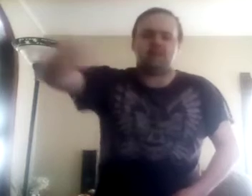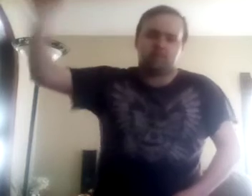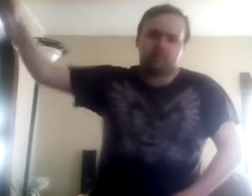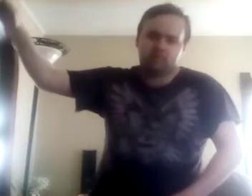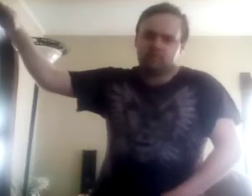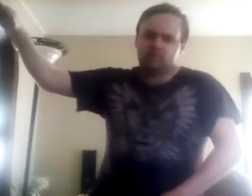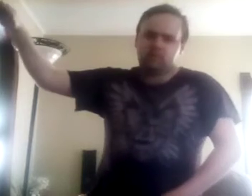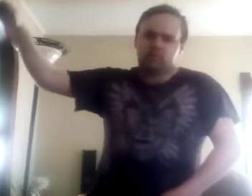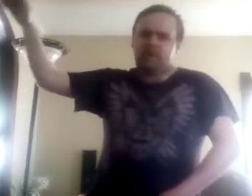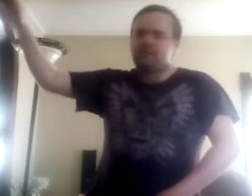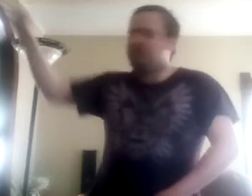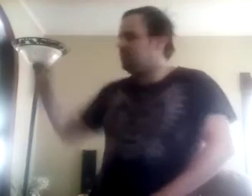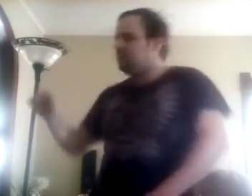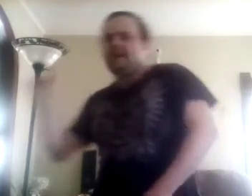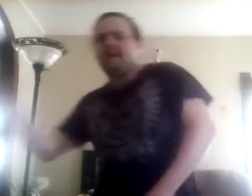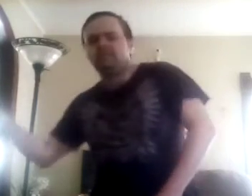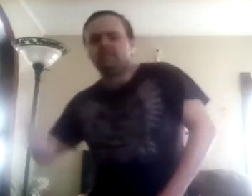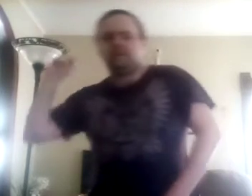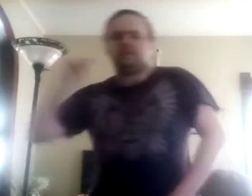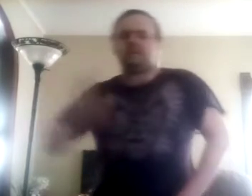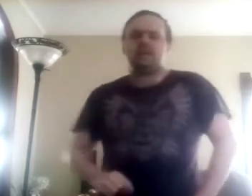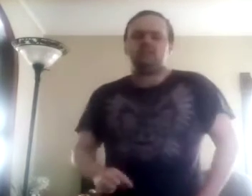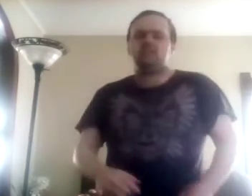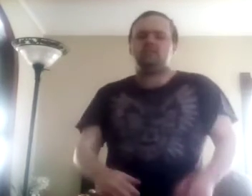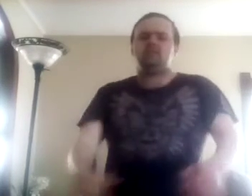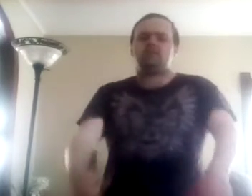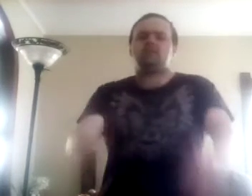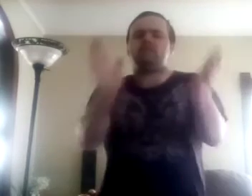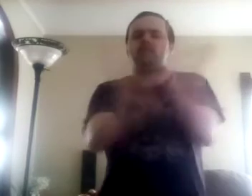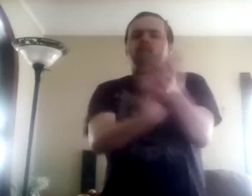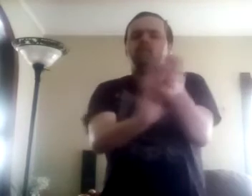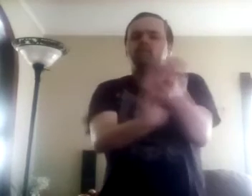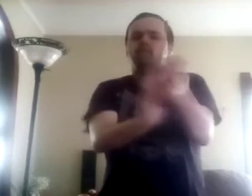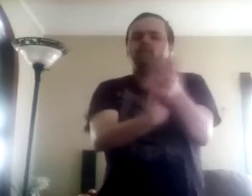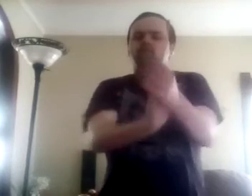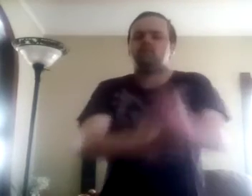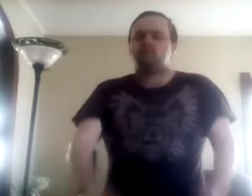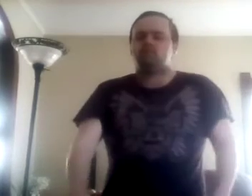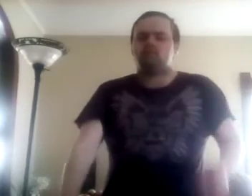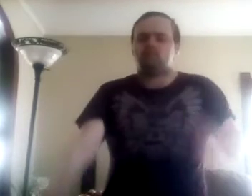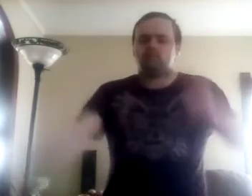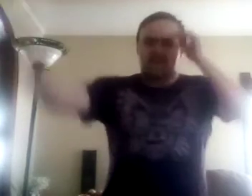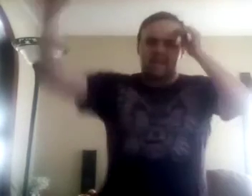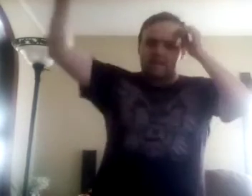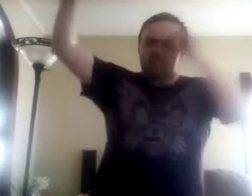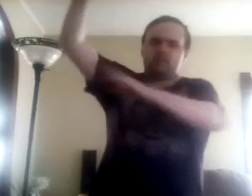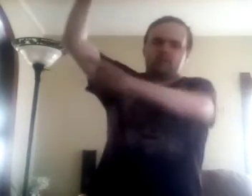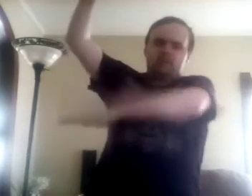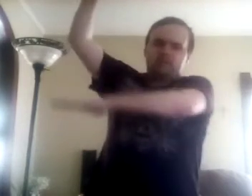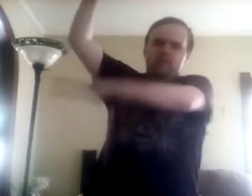camp. Right? Yes. Go ahead and say. And up here, sound